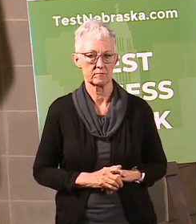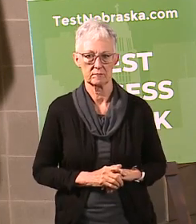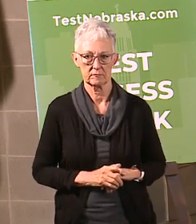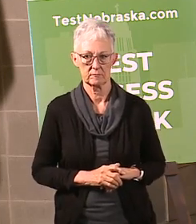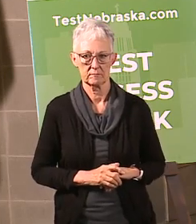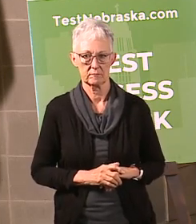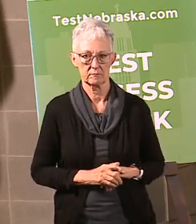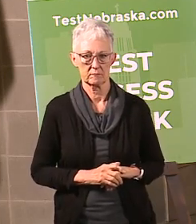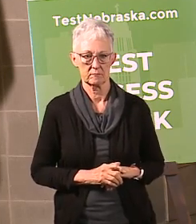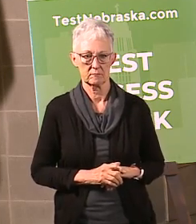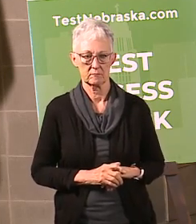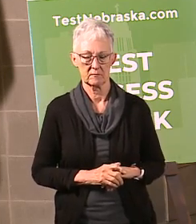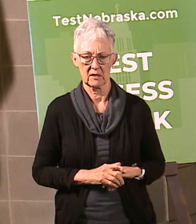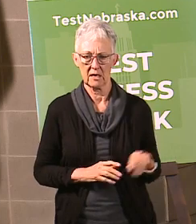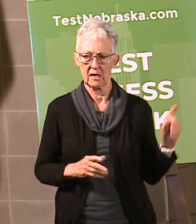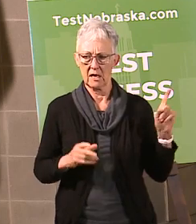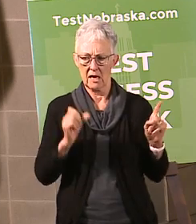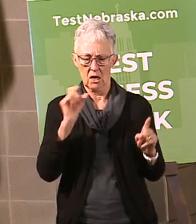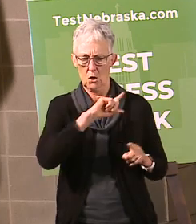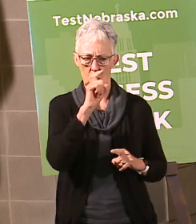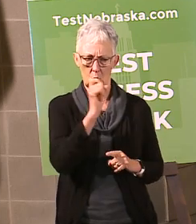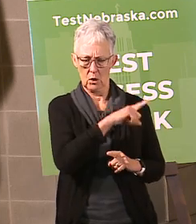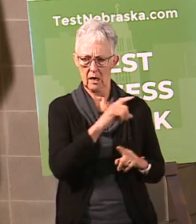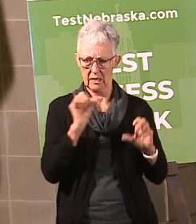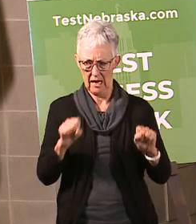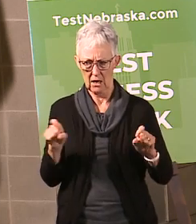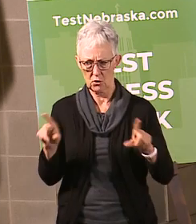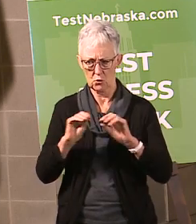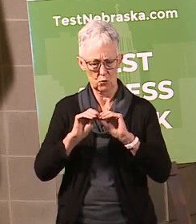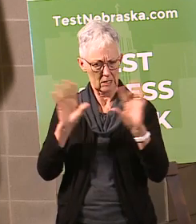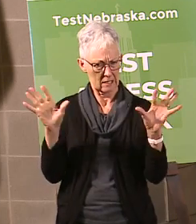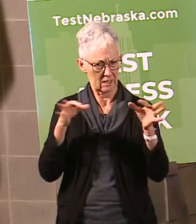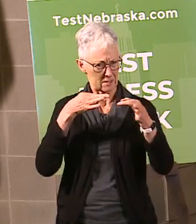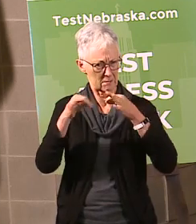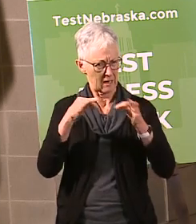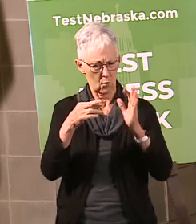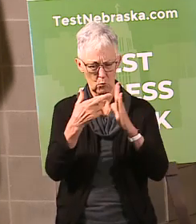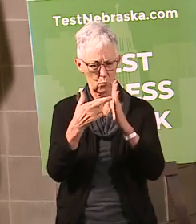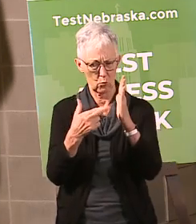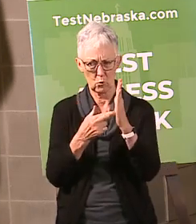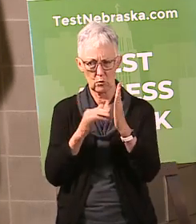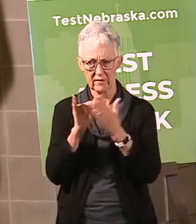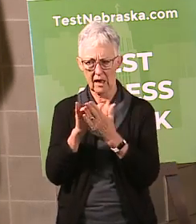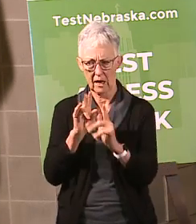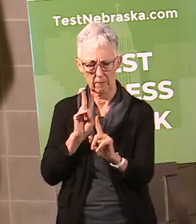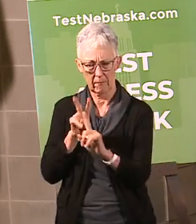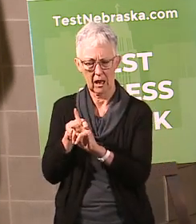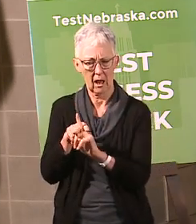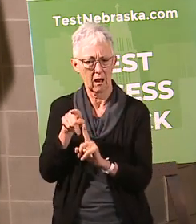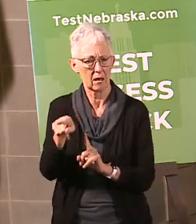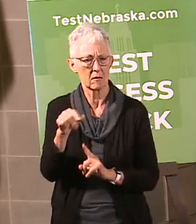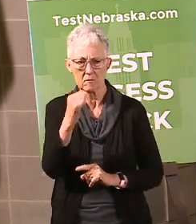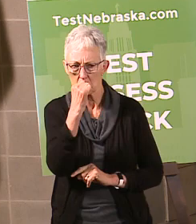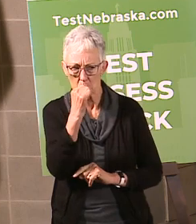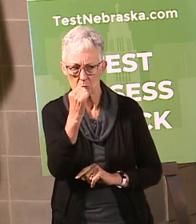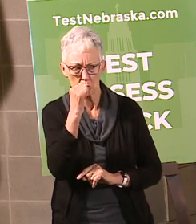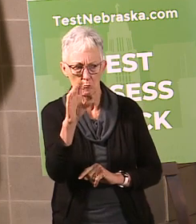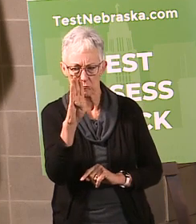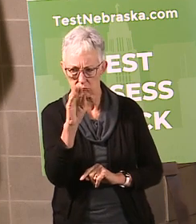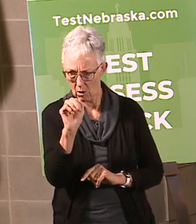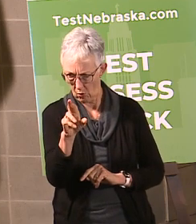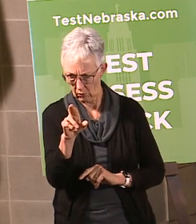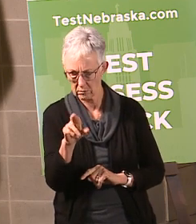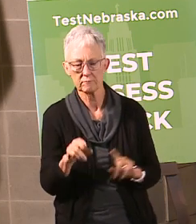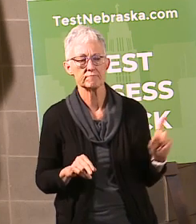KNOP. Can we get some clarification on rules for bars? So again, for bars, we have them